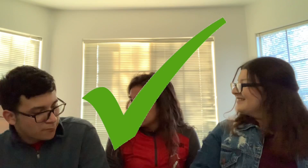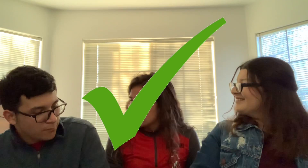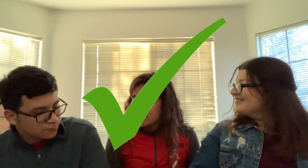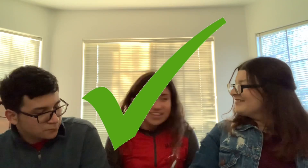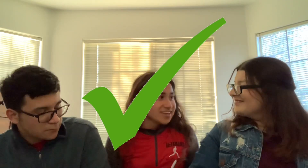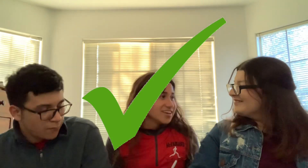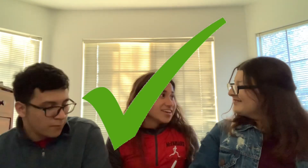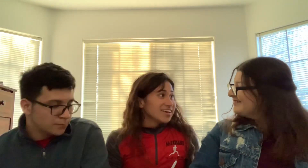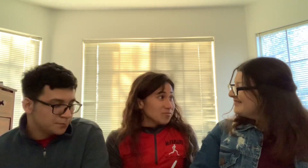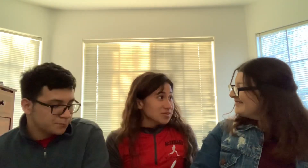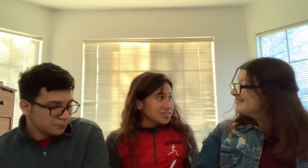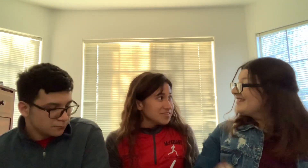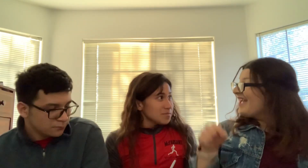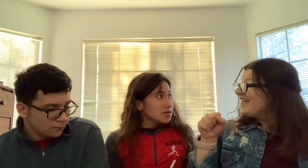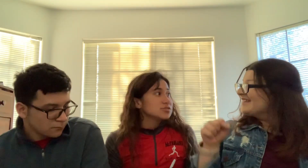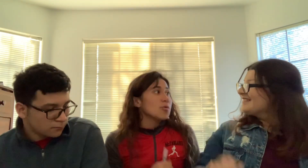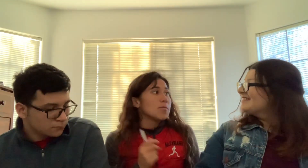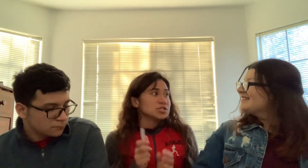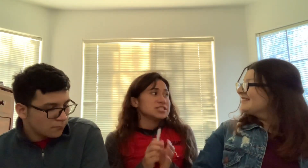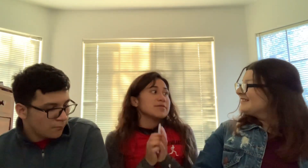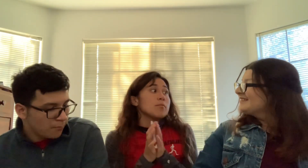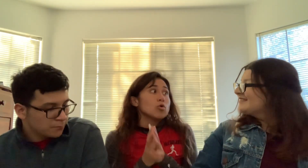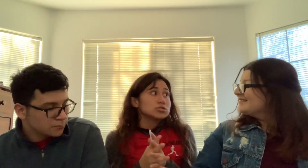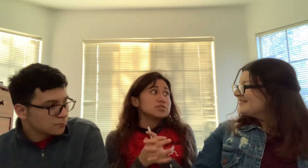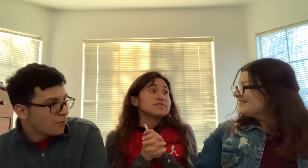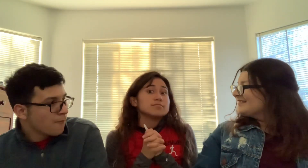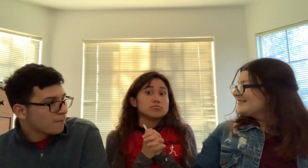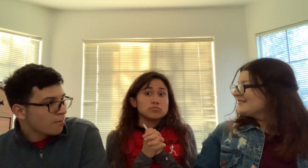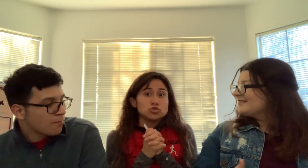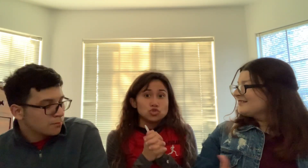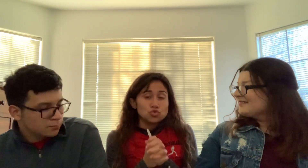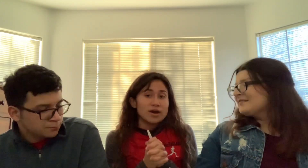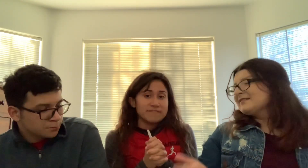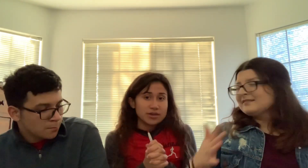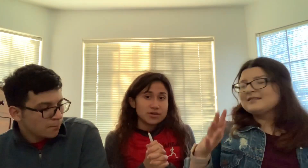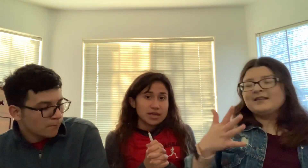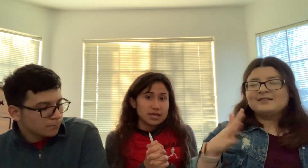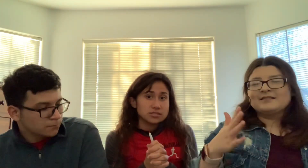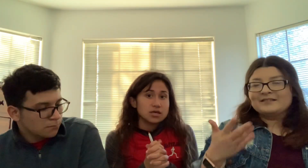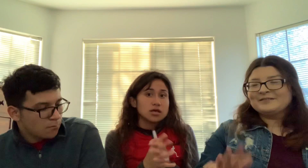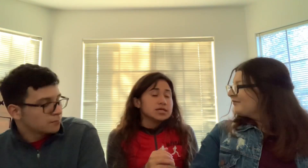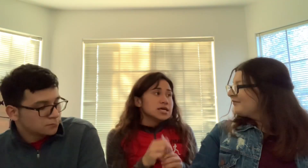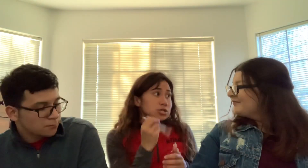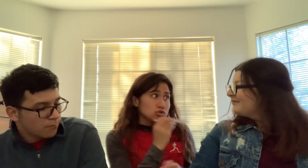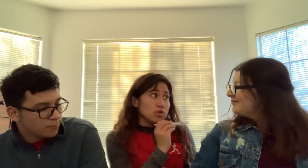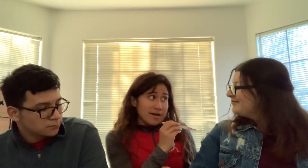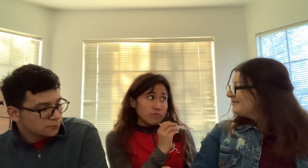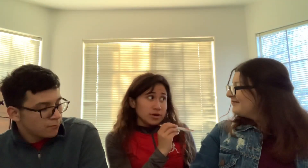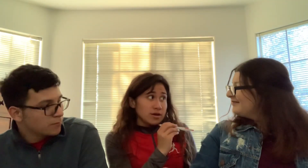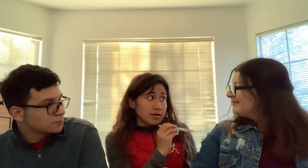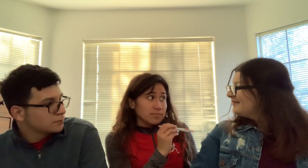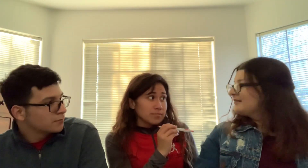it right. Most of them? So she said most of them do have hearing aids, but you have one, huh?